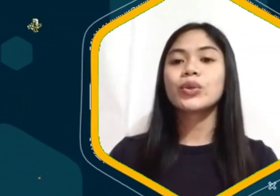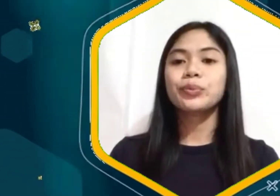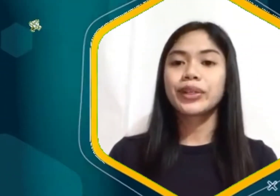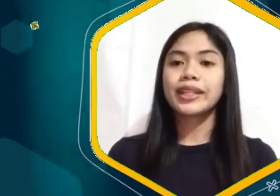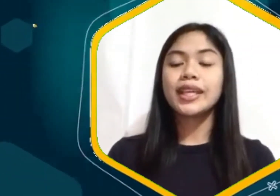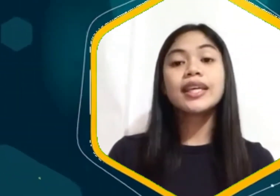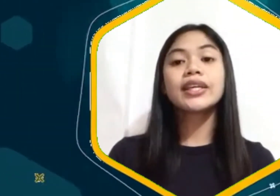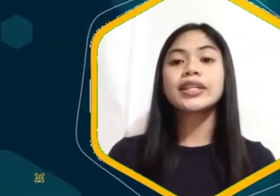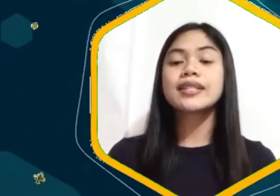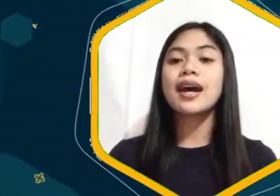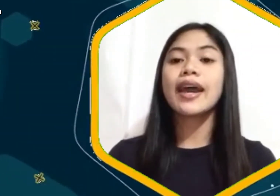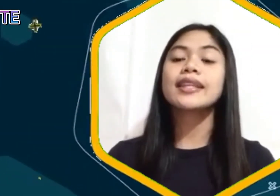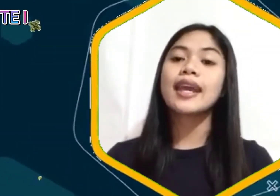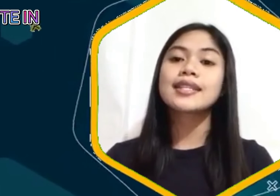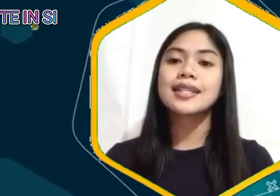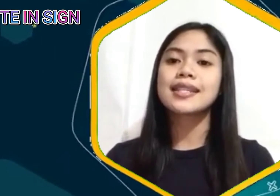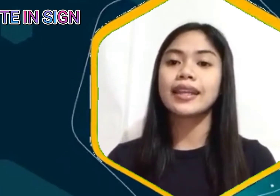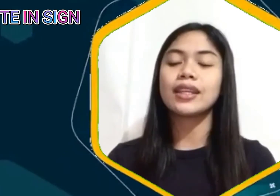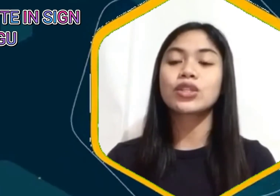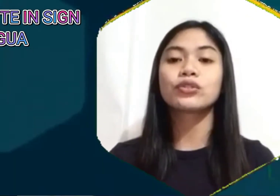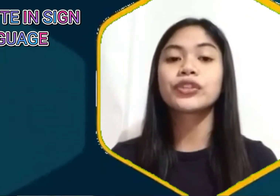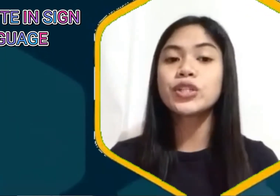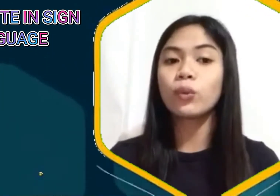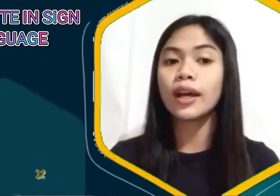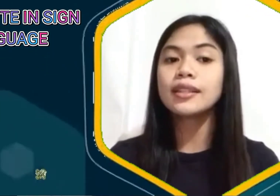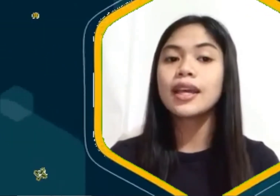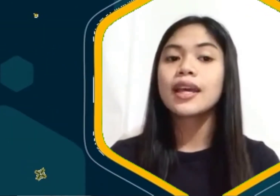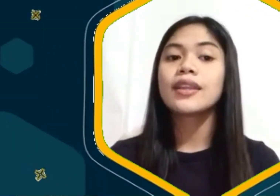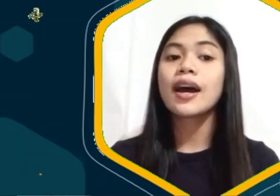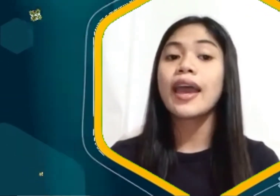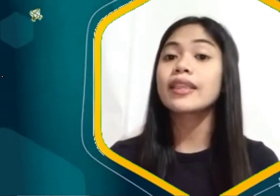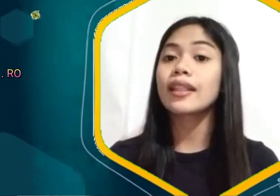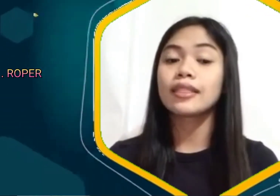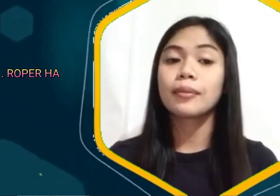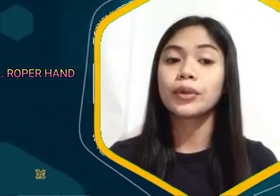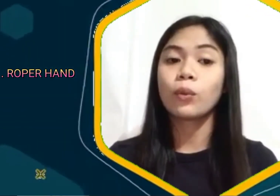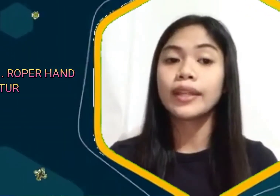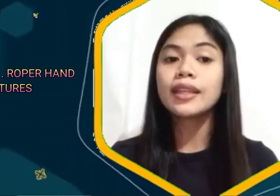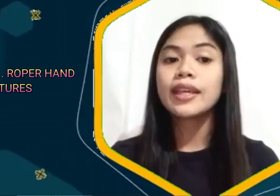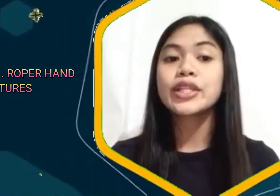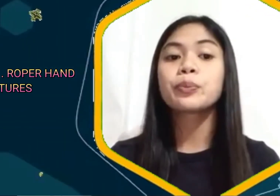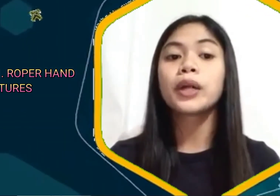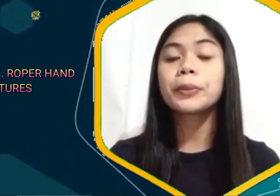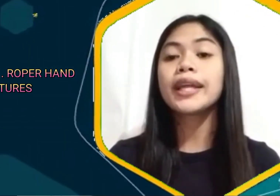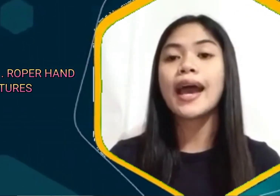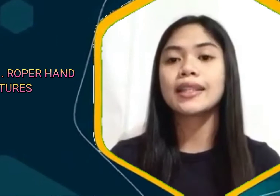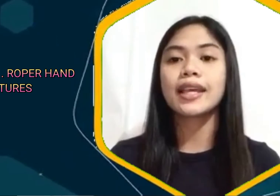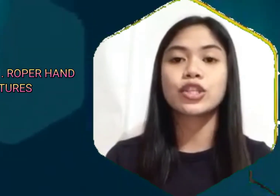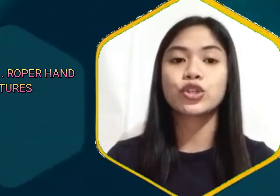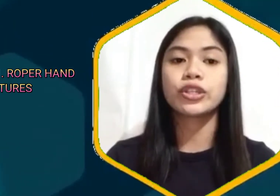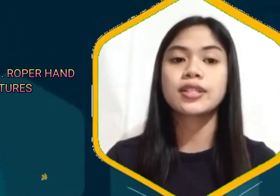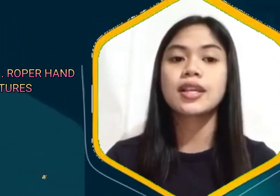So good morning. Here is the etiquettes in signing. So first one, the etiquette number one is proper